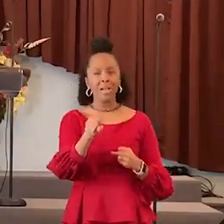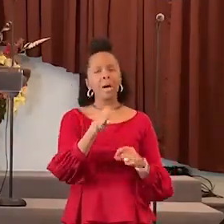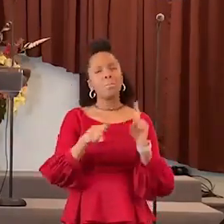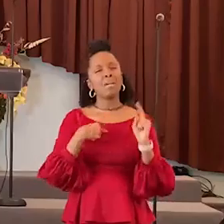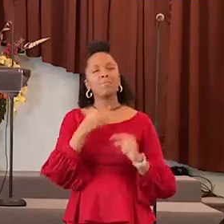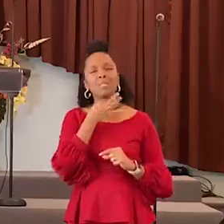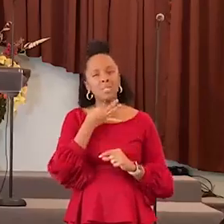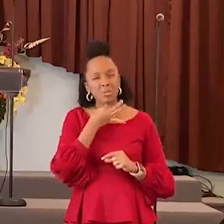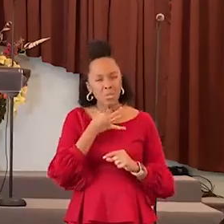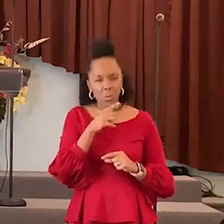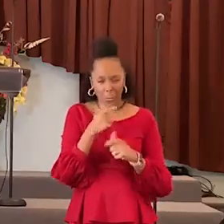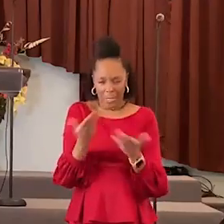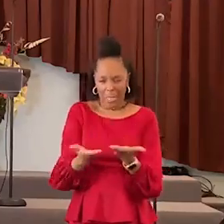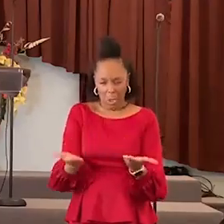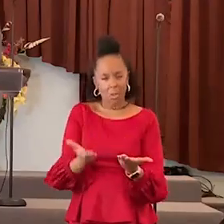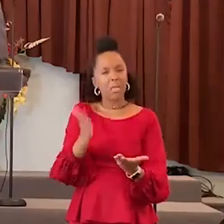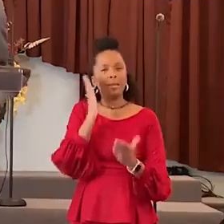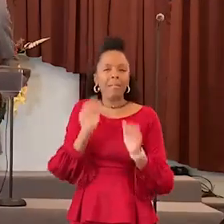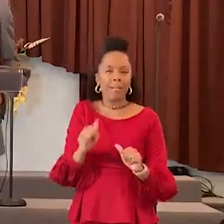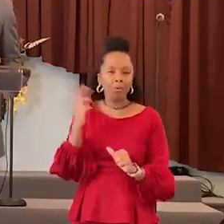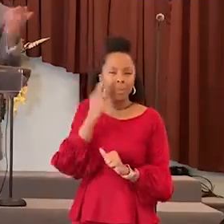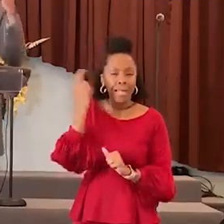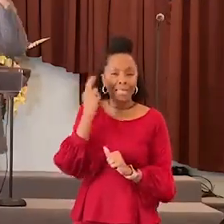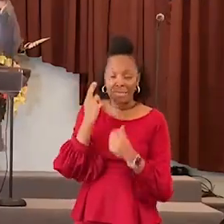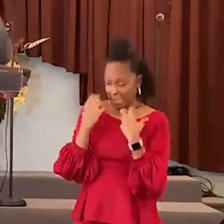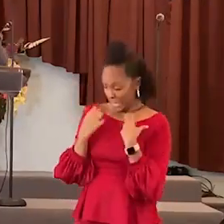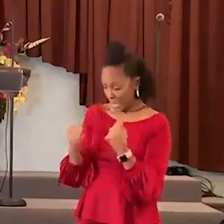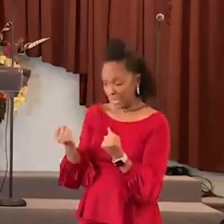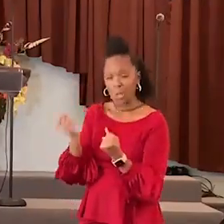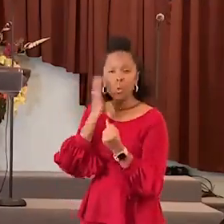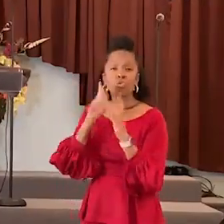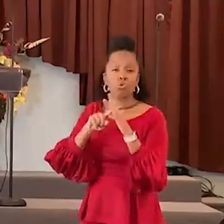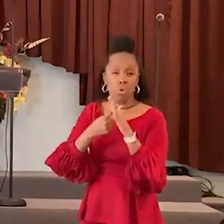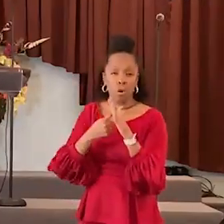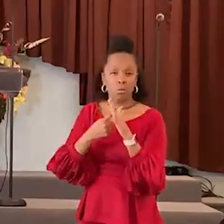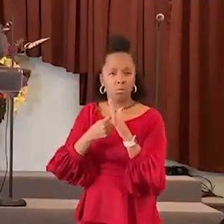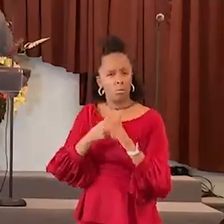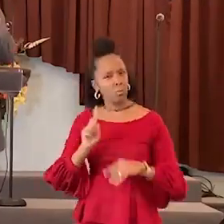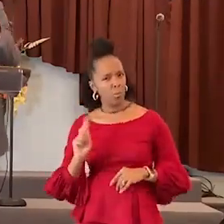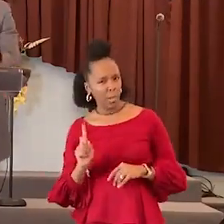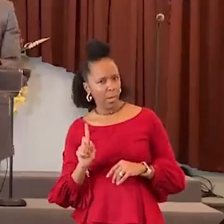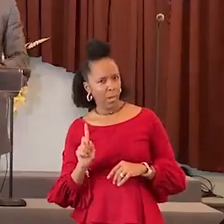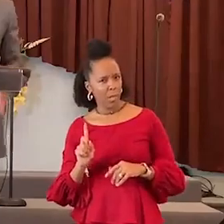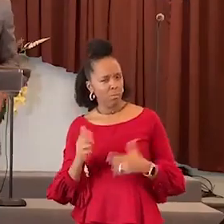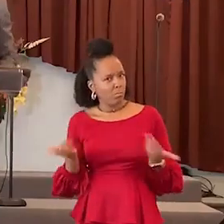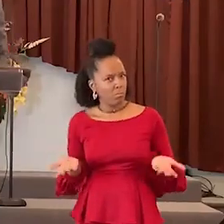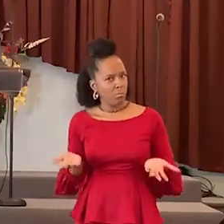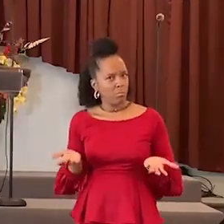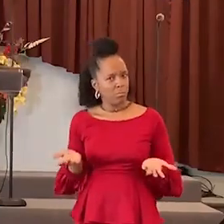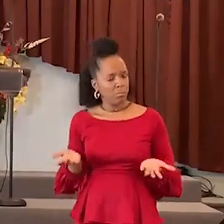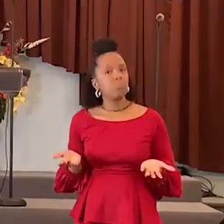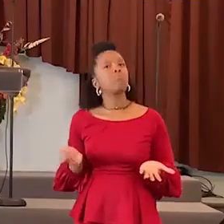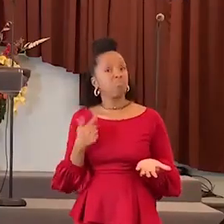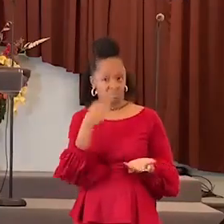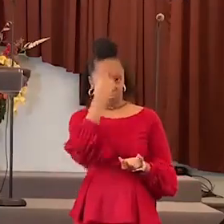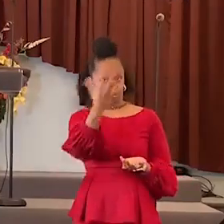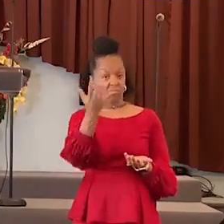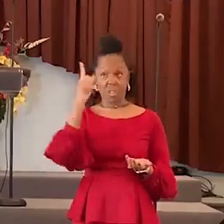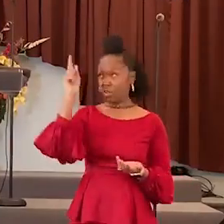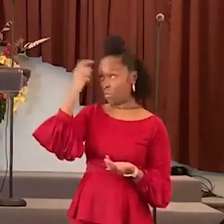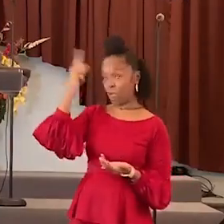that the healing shall begin? It's not going to start in the government. It's not going to start in the White House. It's not going to start in